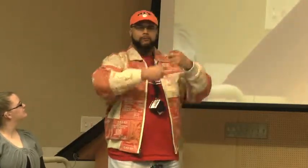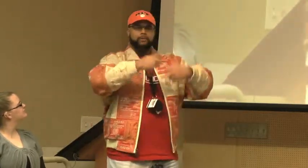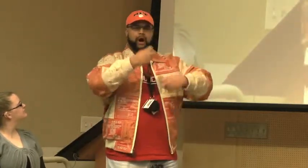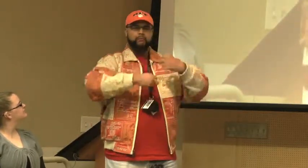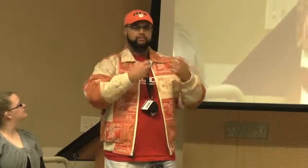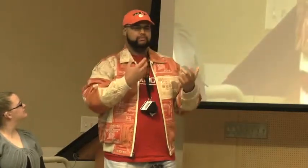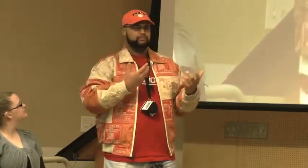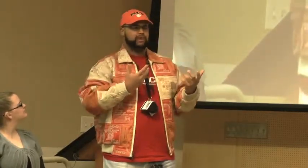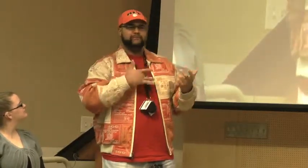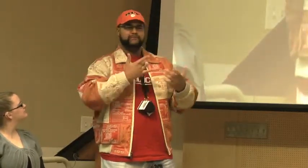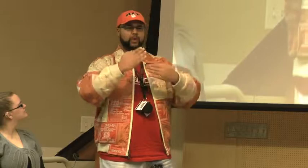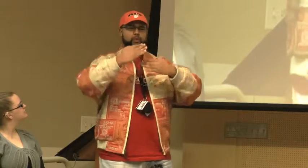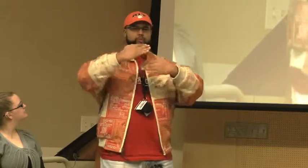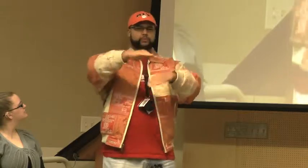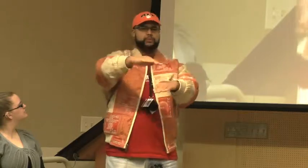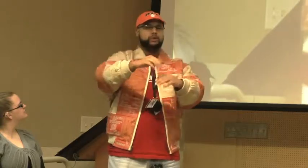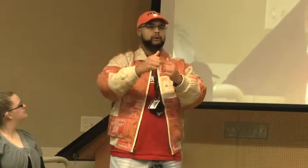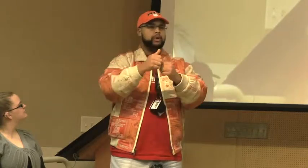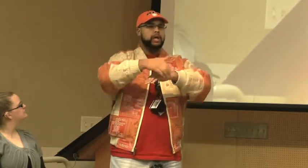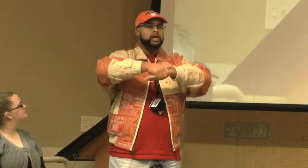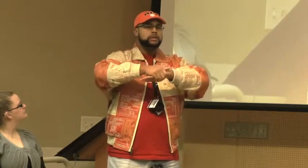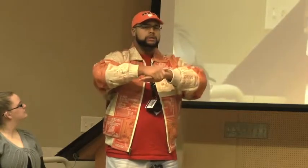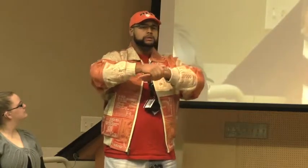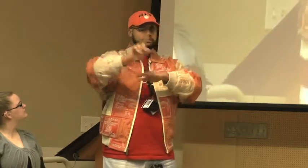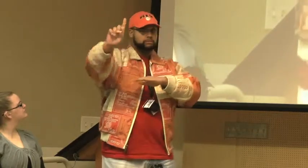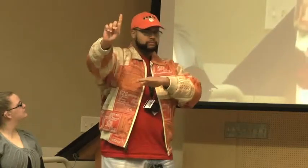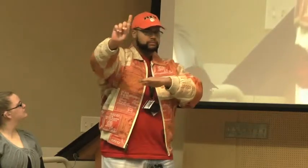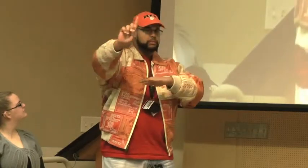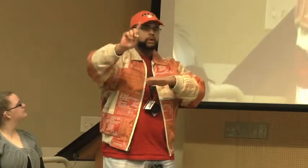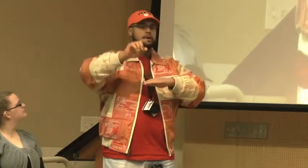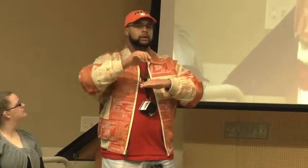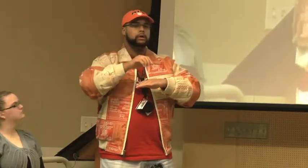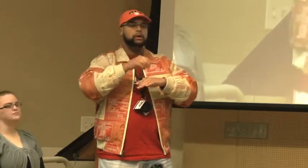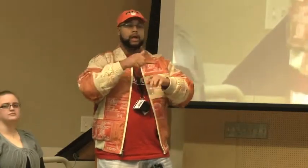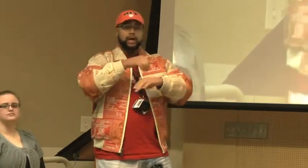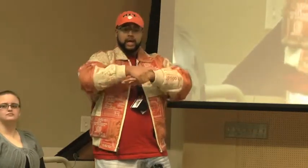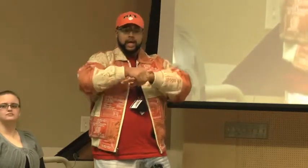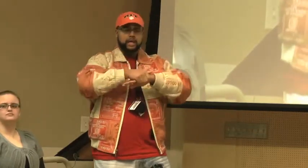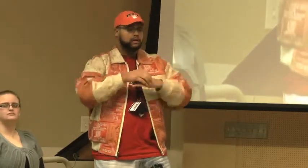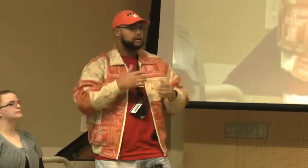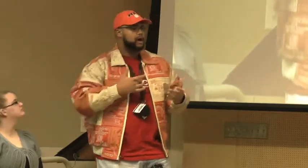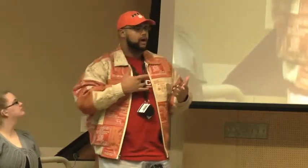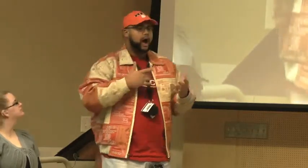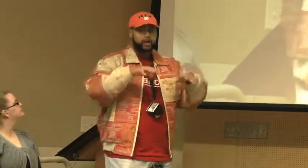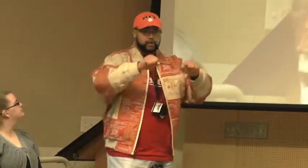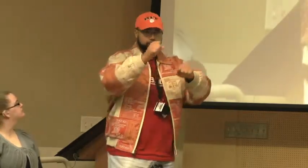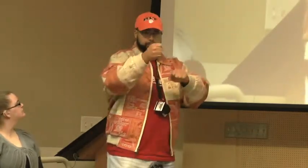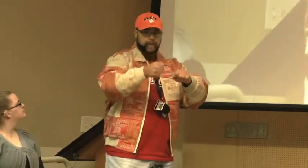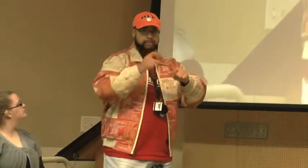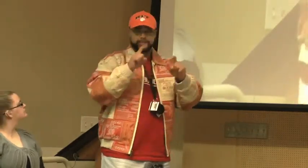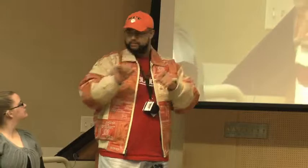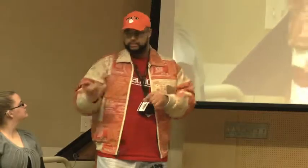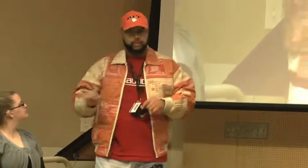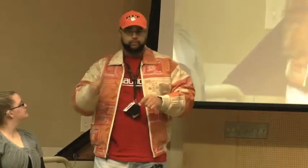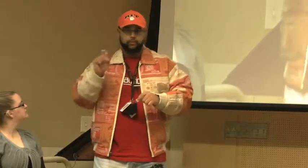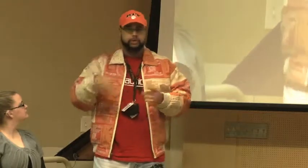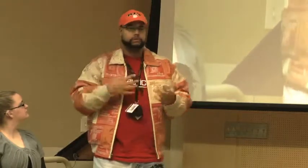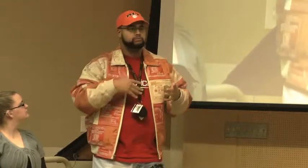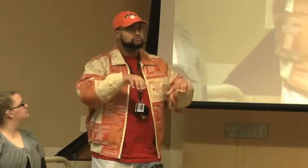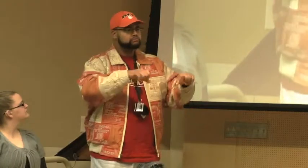colleges, that would be good, but there's a lot of problems that they have. They're very limited in English, and the other schools with English.